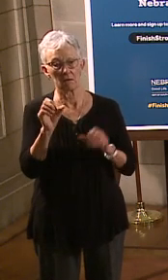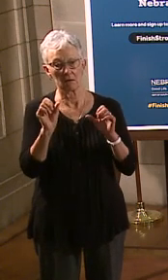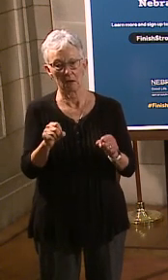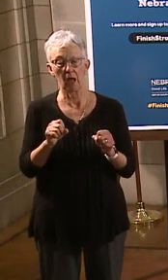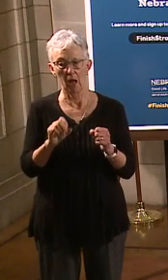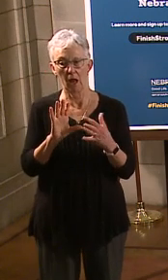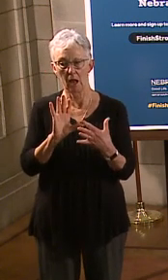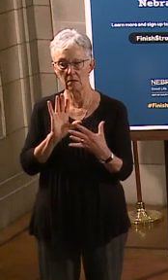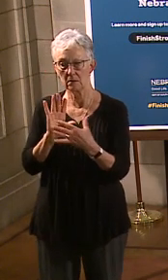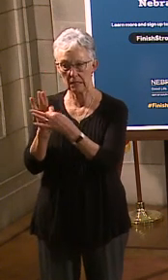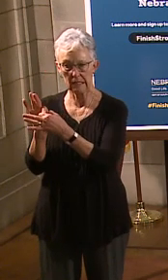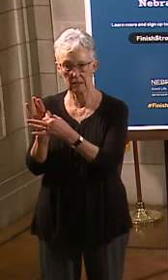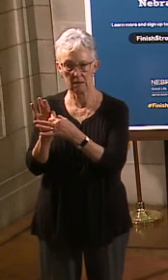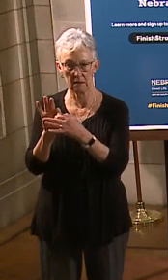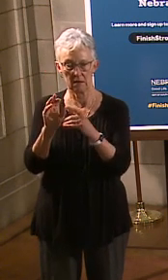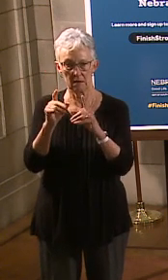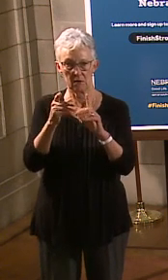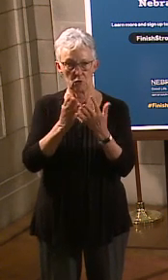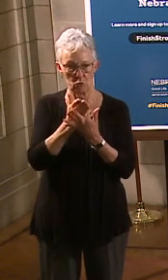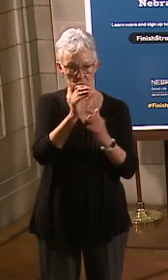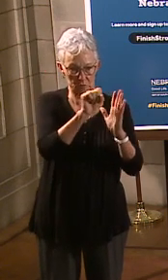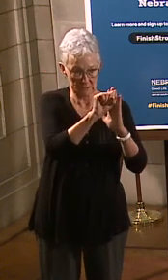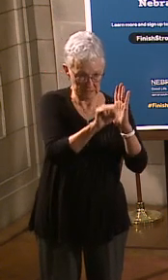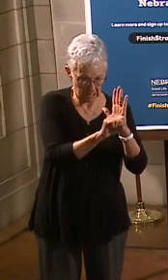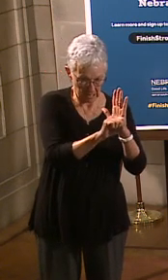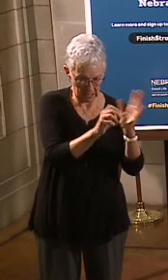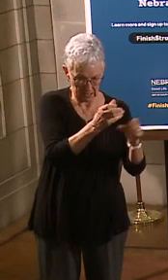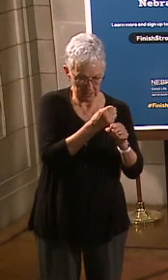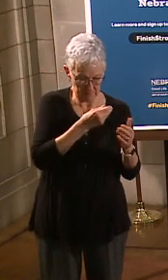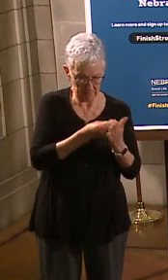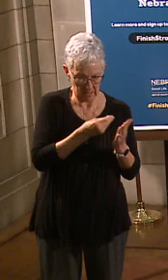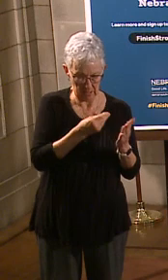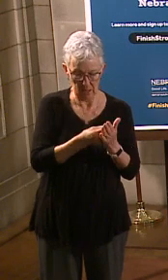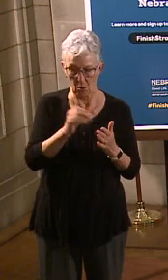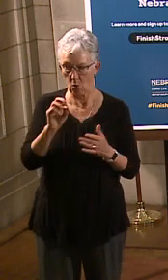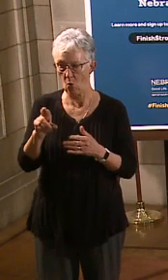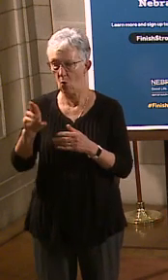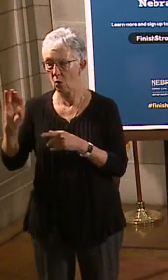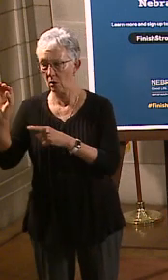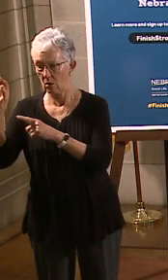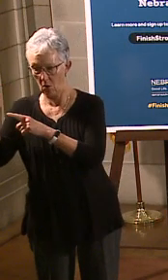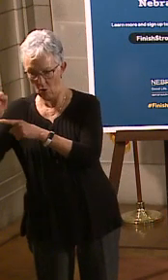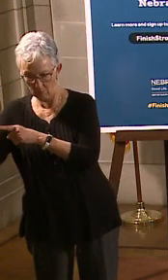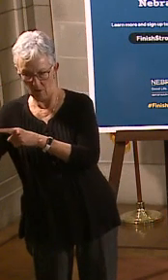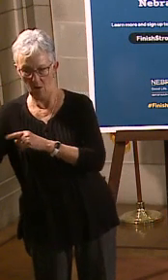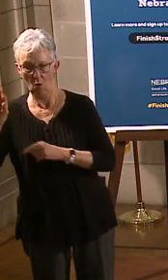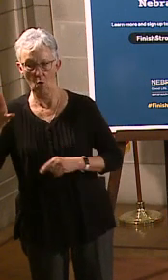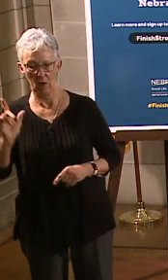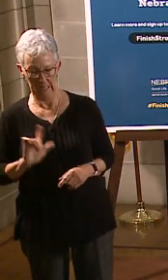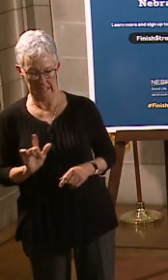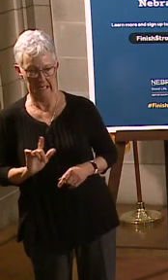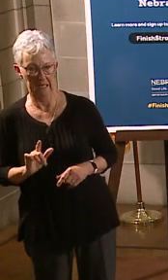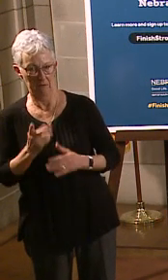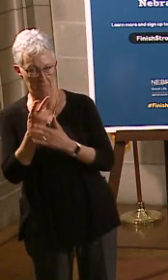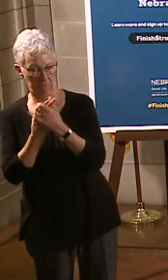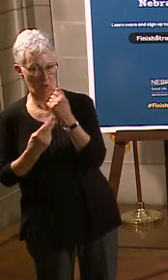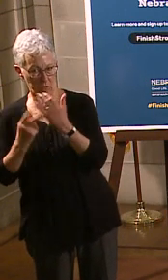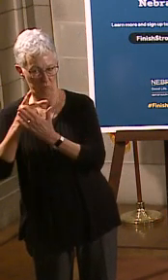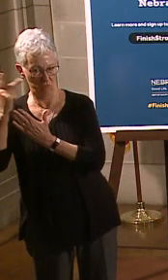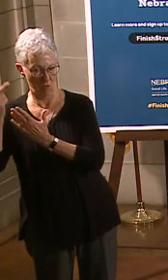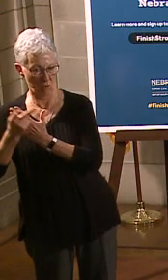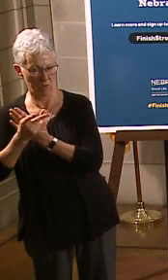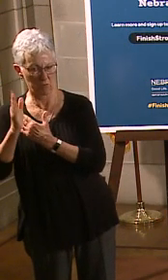Lincoln and Lancaster one. And I believe today, the city of Omaha is launching their program, so that should go live today. And then Douglas